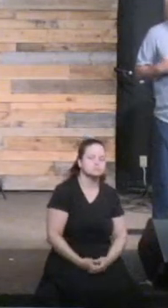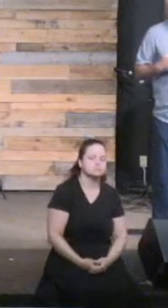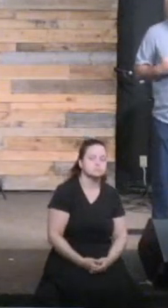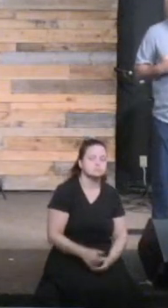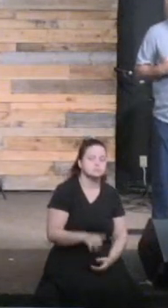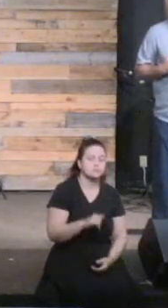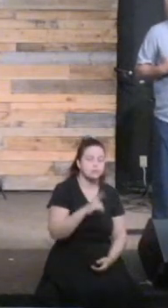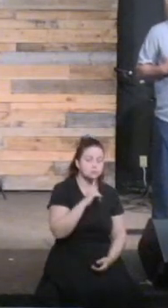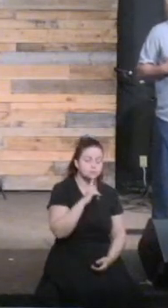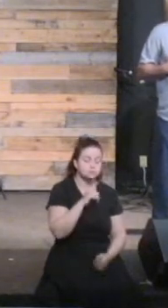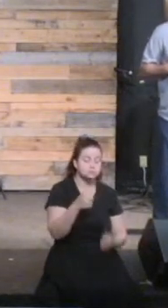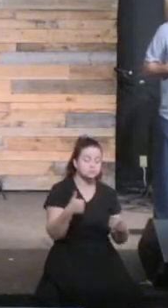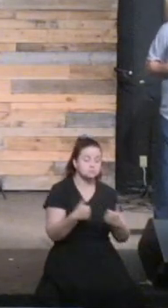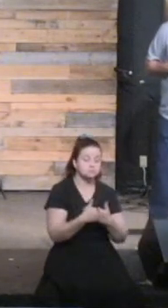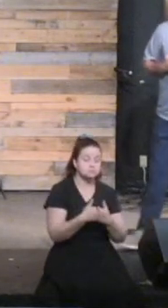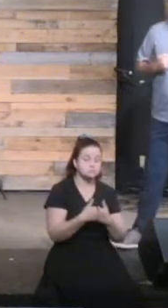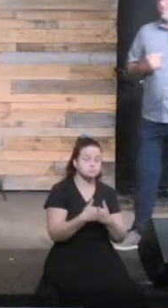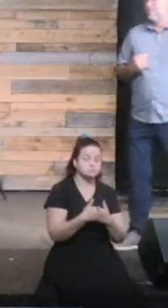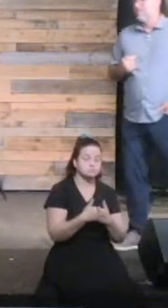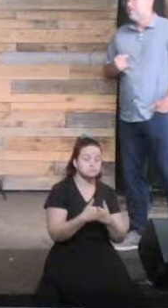that's really challenging